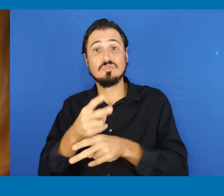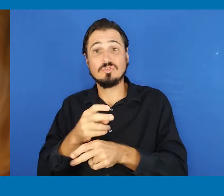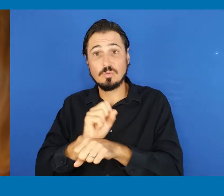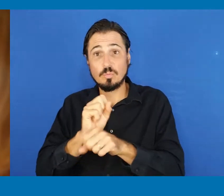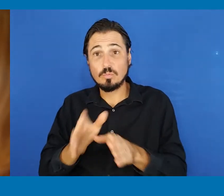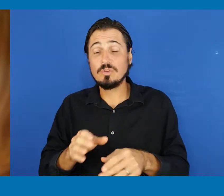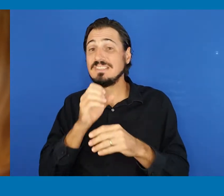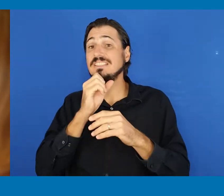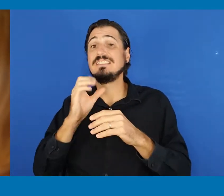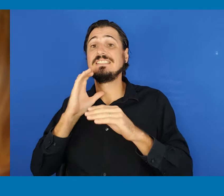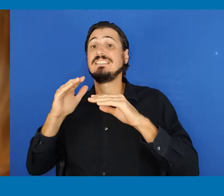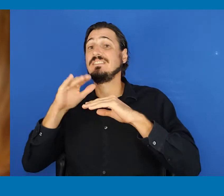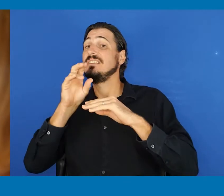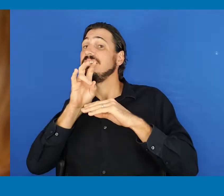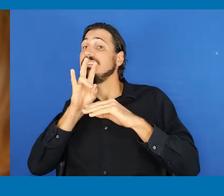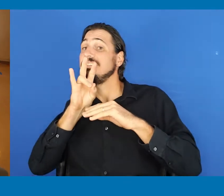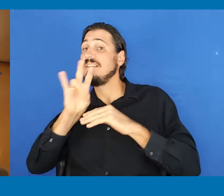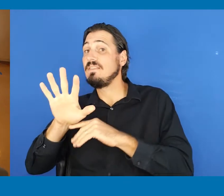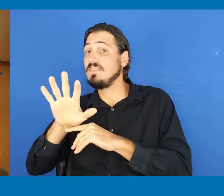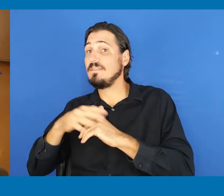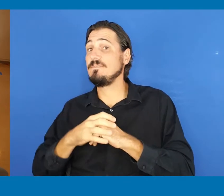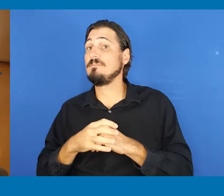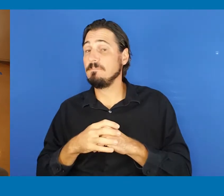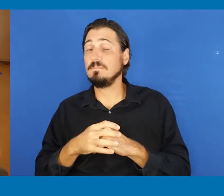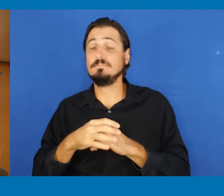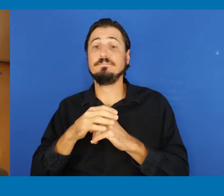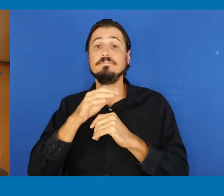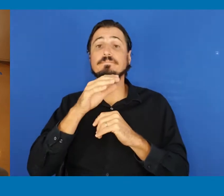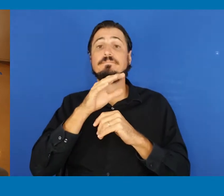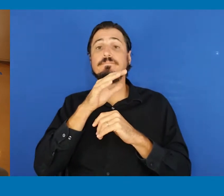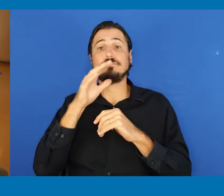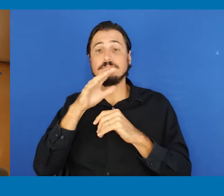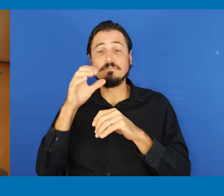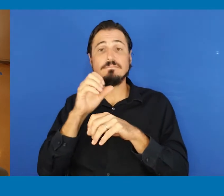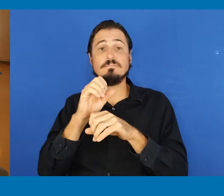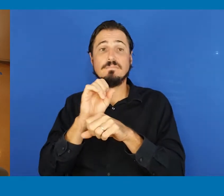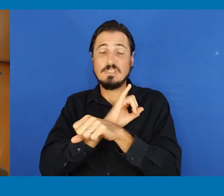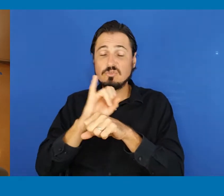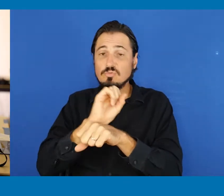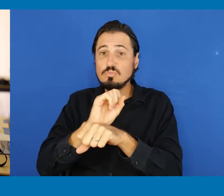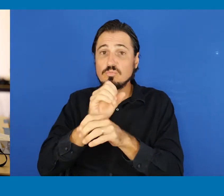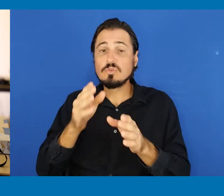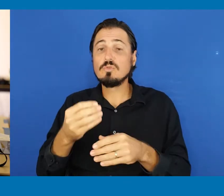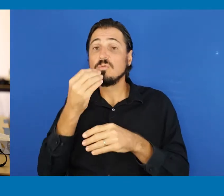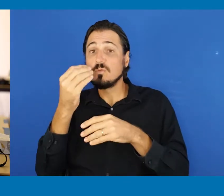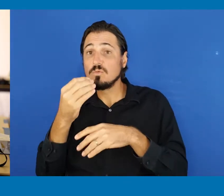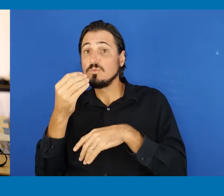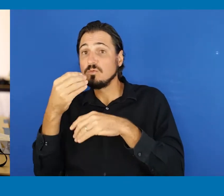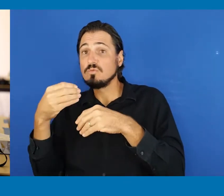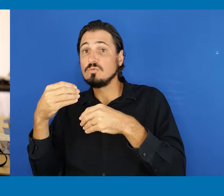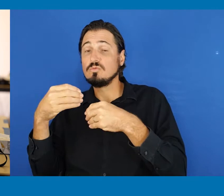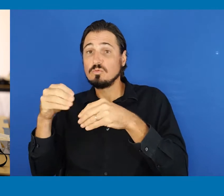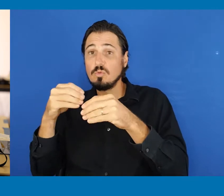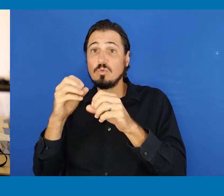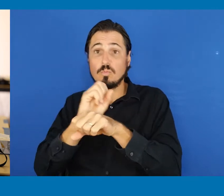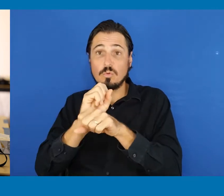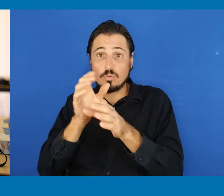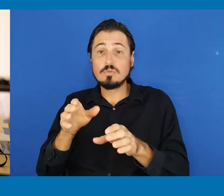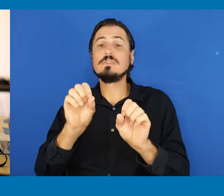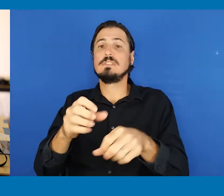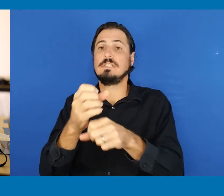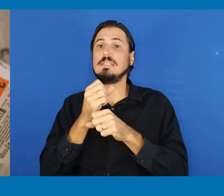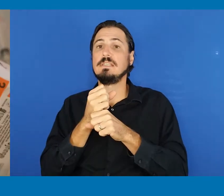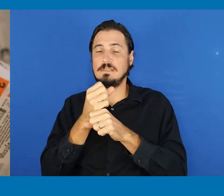schools, as well as child care workers and kupuna aged 75 and over. Agriculture industry, food, and